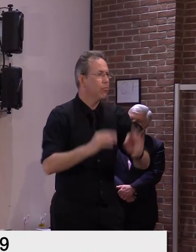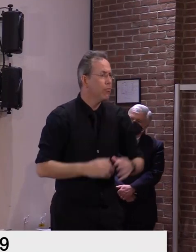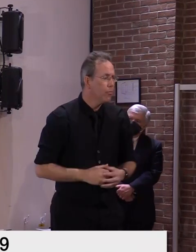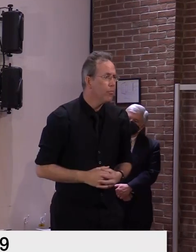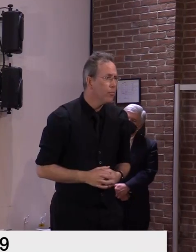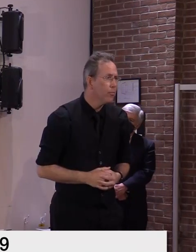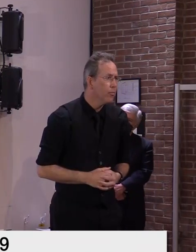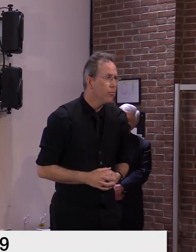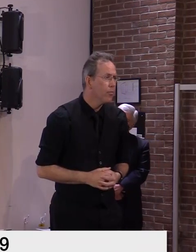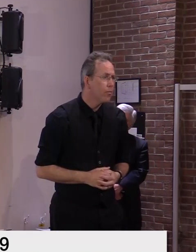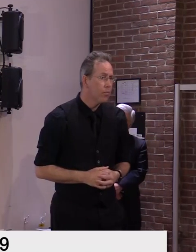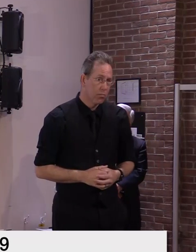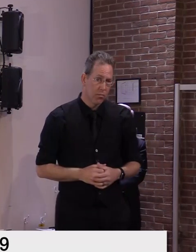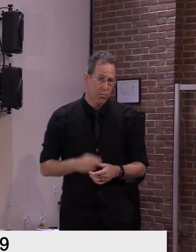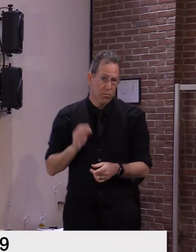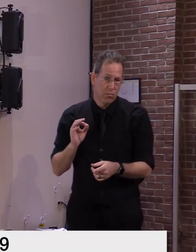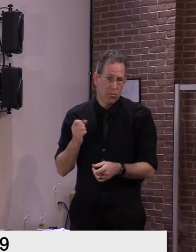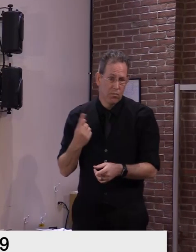I may ask,